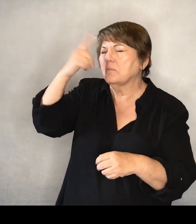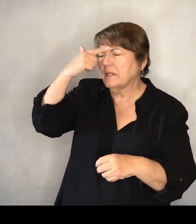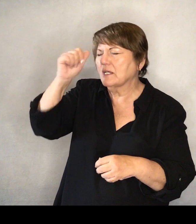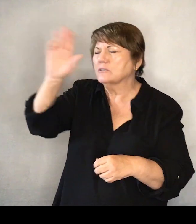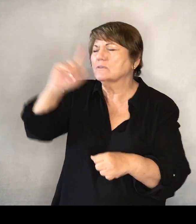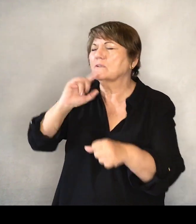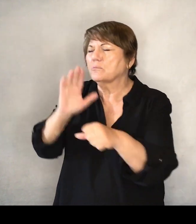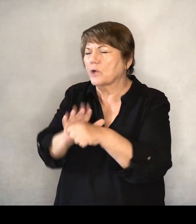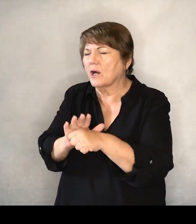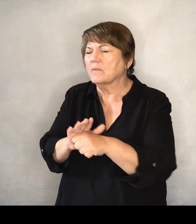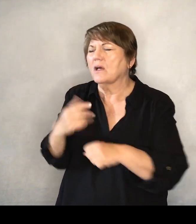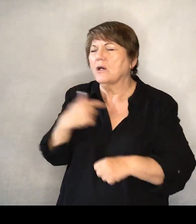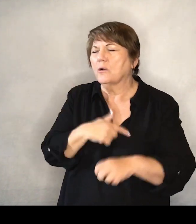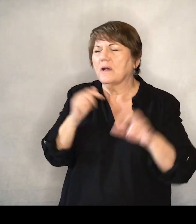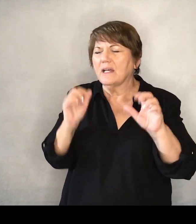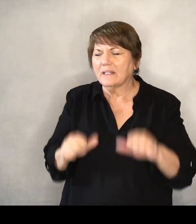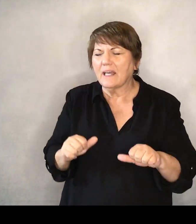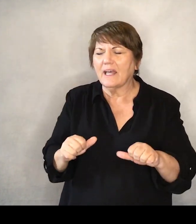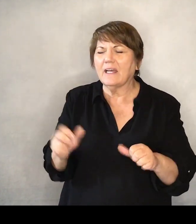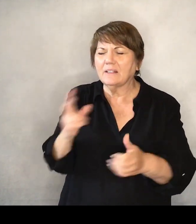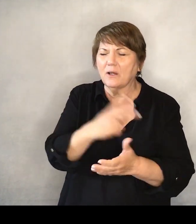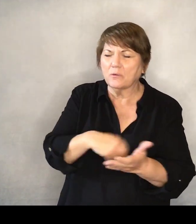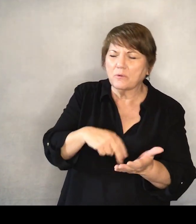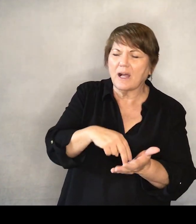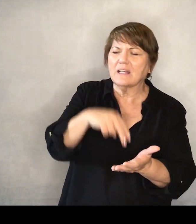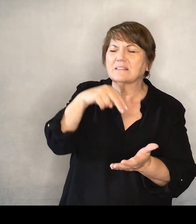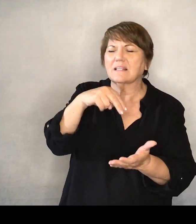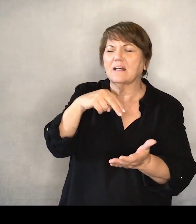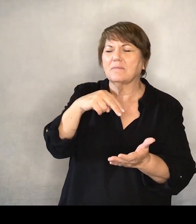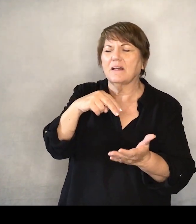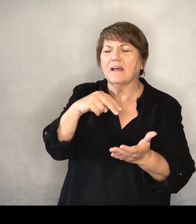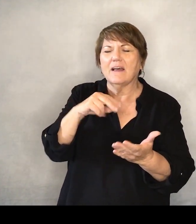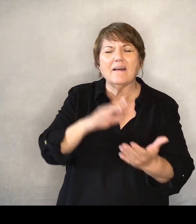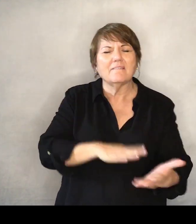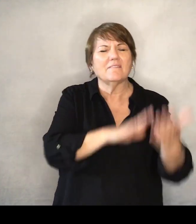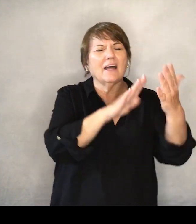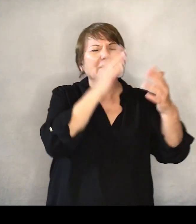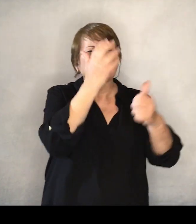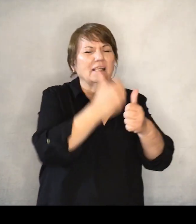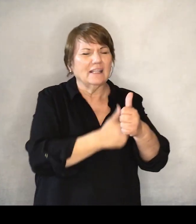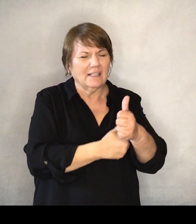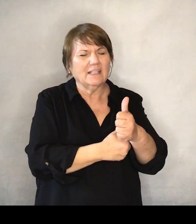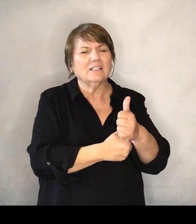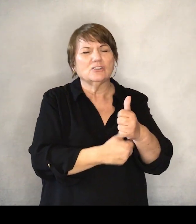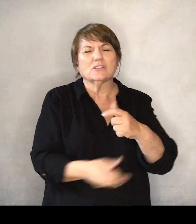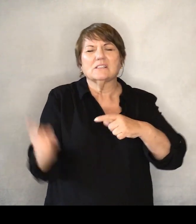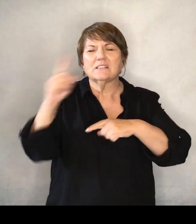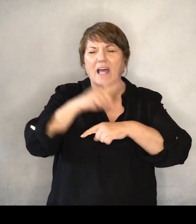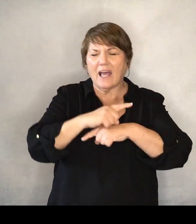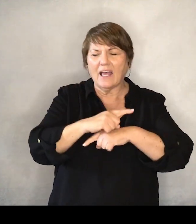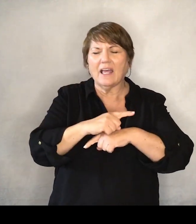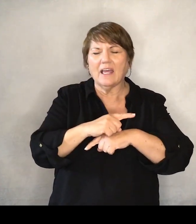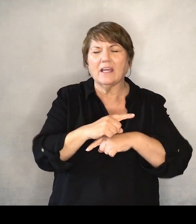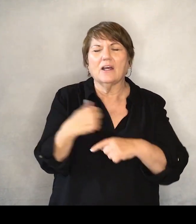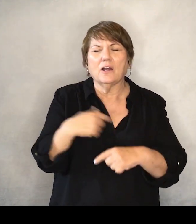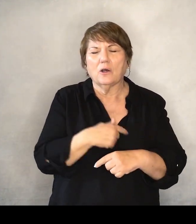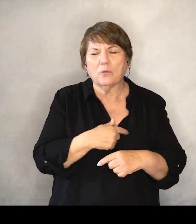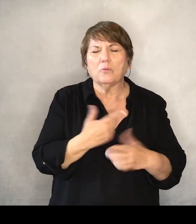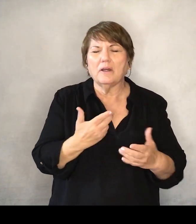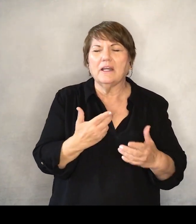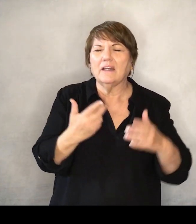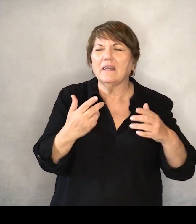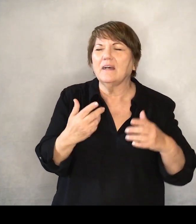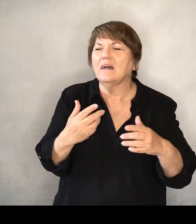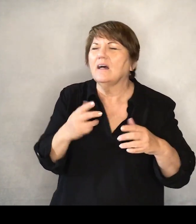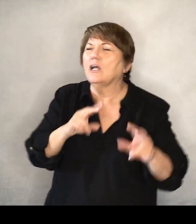promises so that we can rise up and face each dawning day by stepping into the